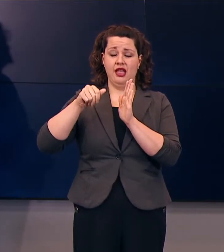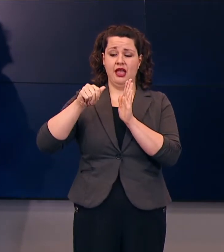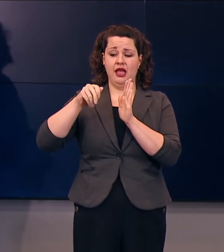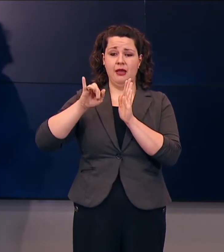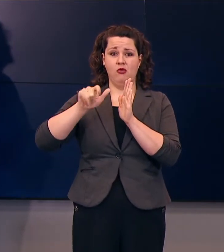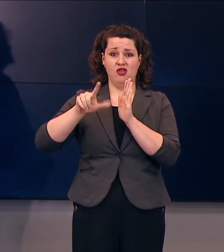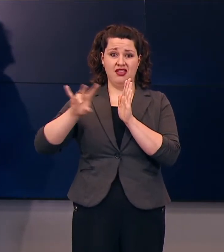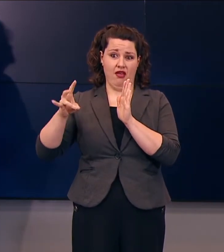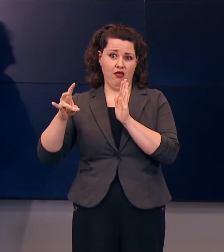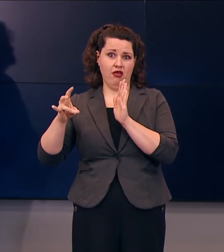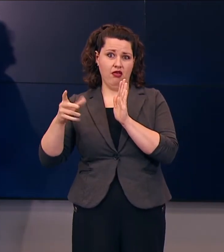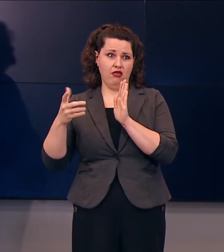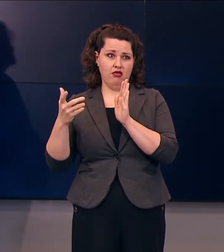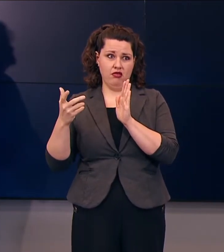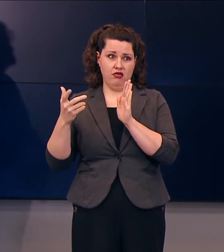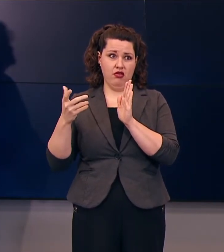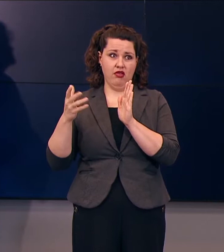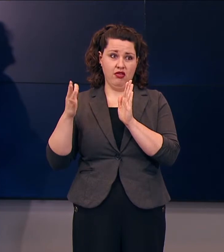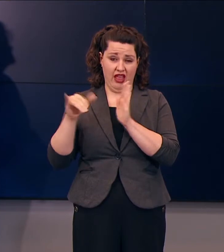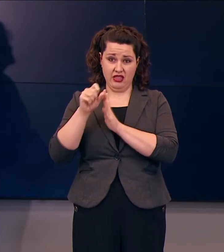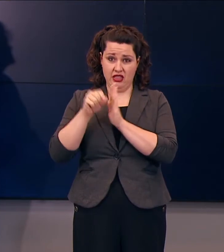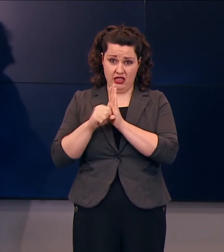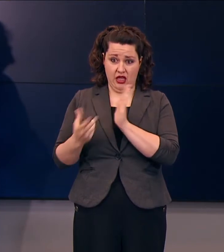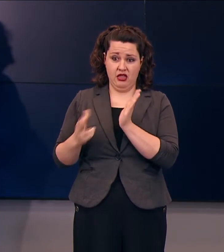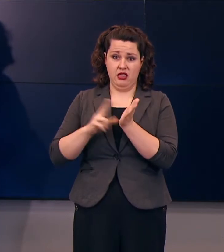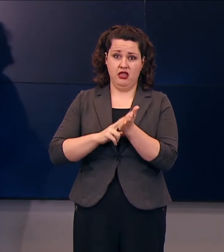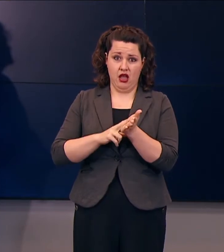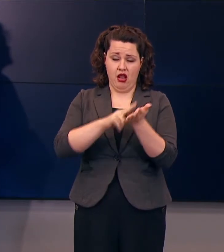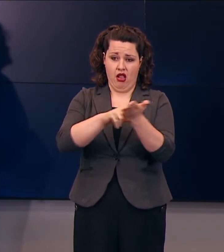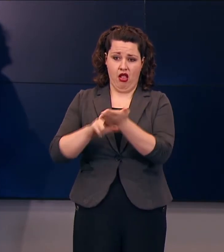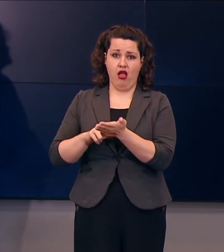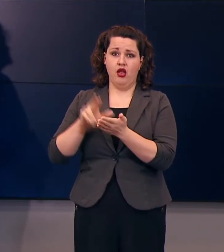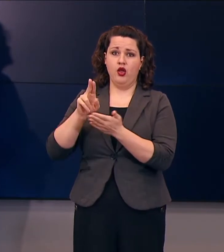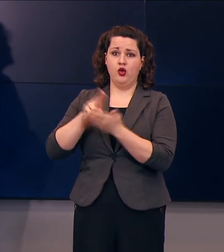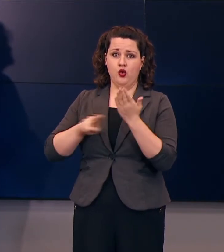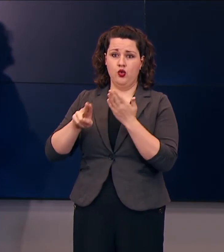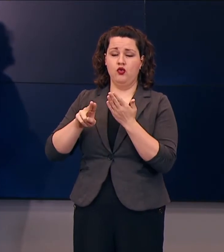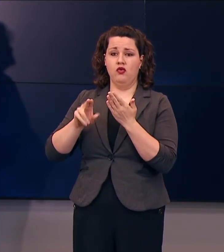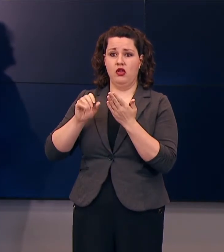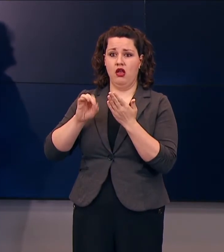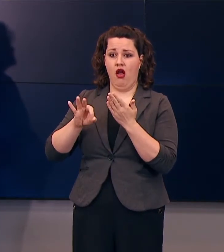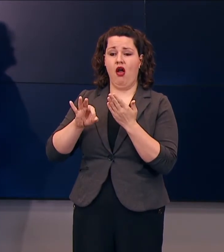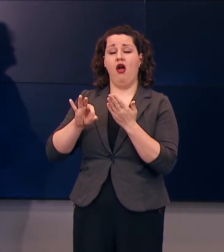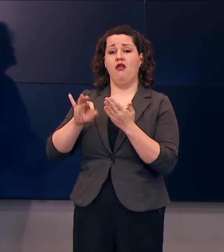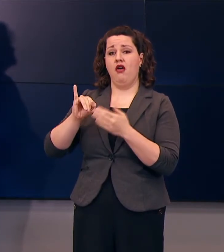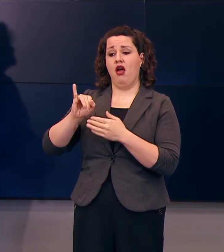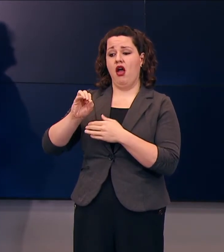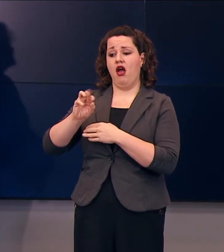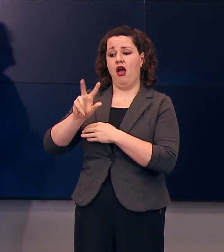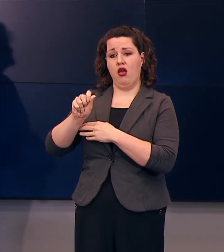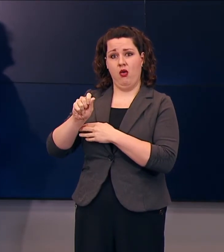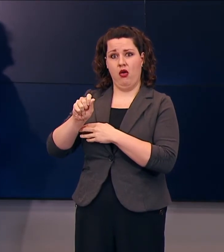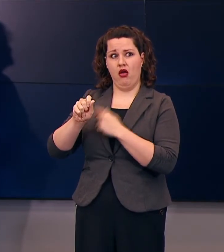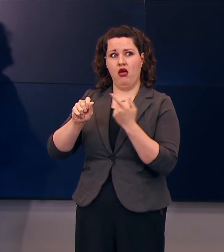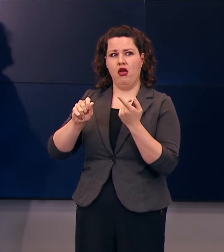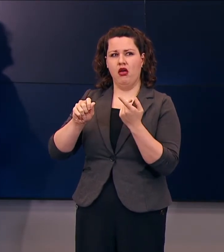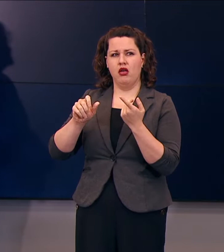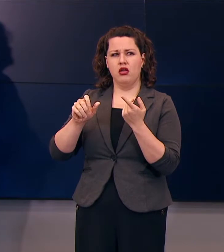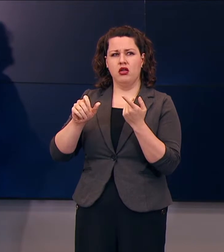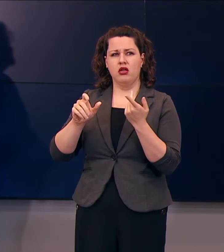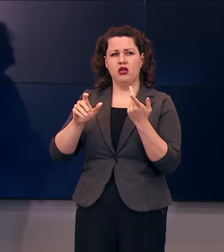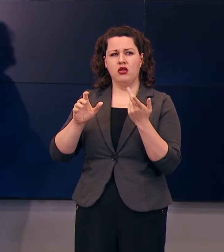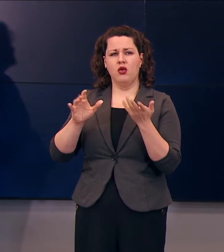the state signed a contract with the University of Iowa. Can you help us understand how,